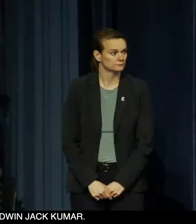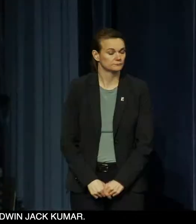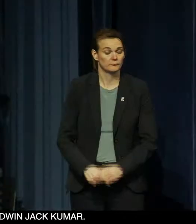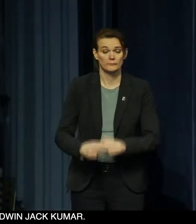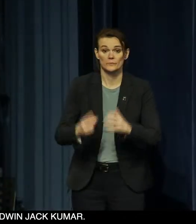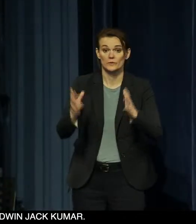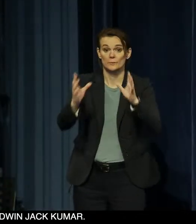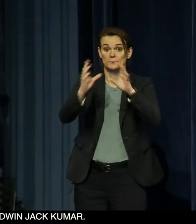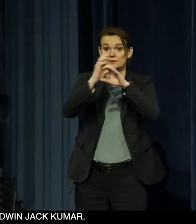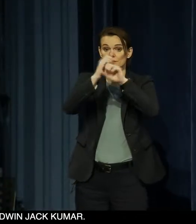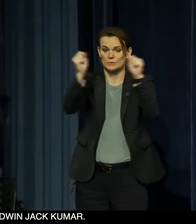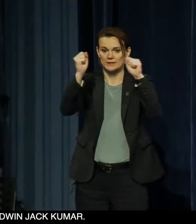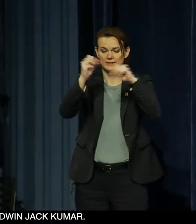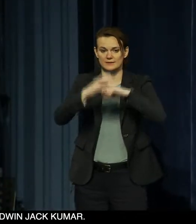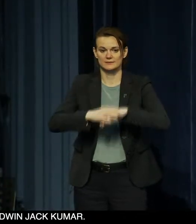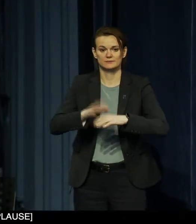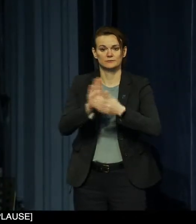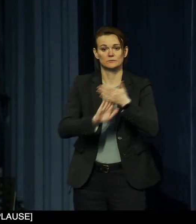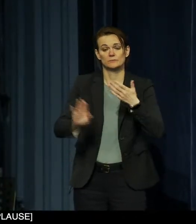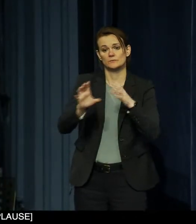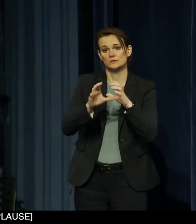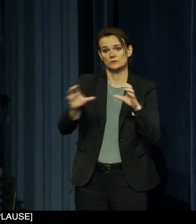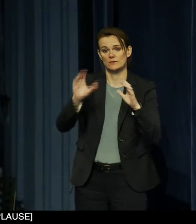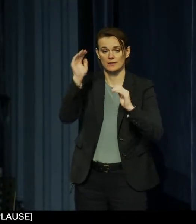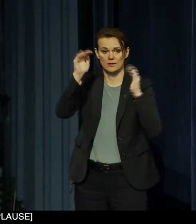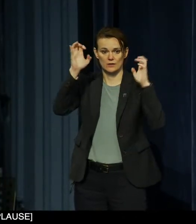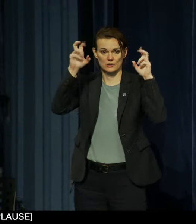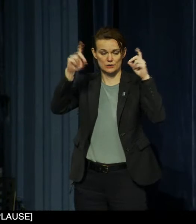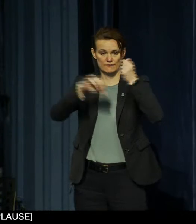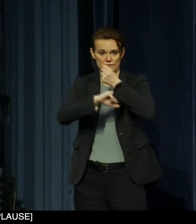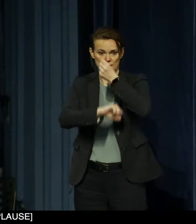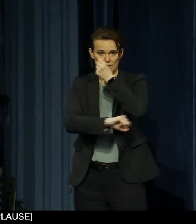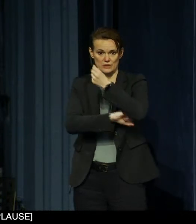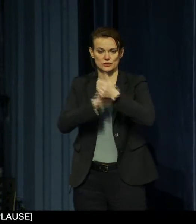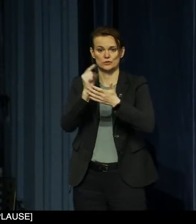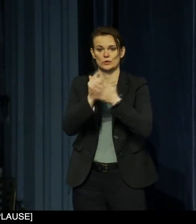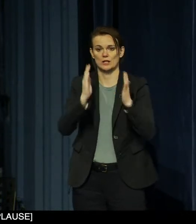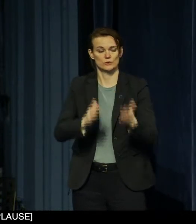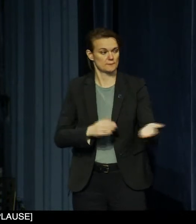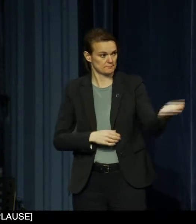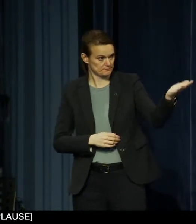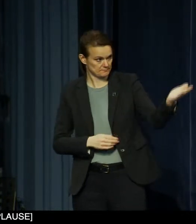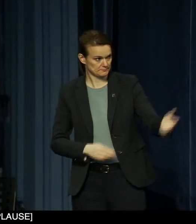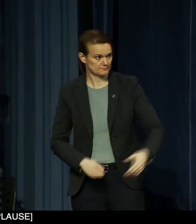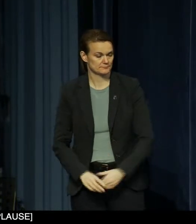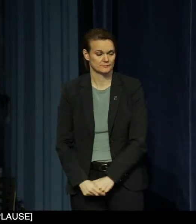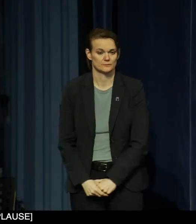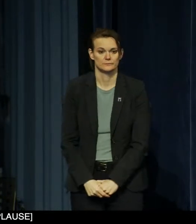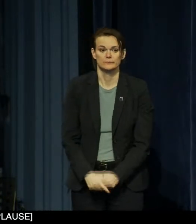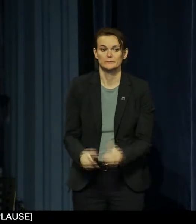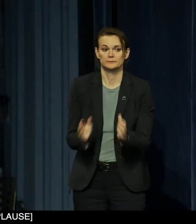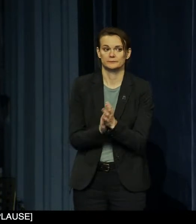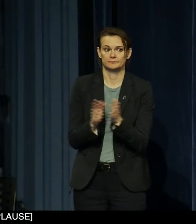Mr. President, the graduate in the College Certificate in Adult Education Foundations, Teaching and Learning.